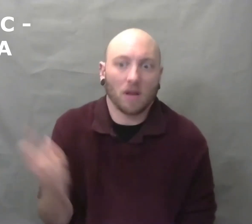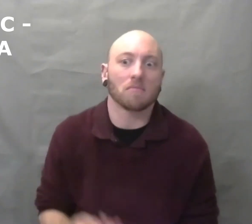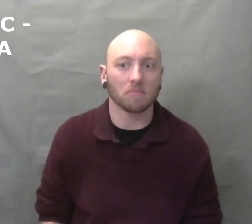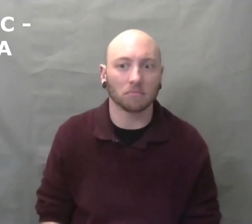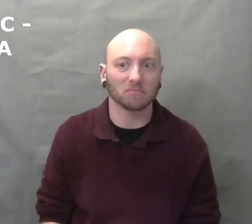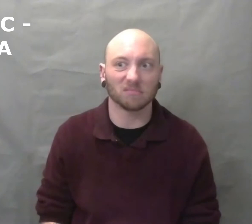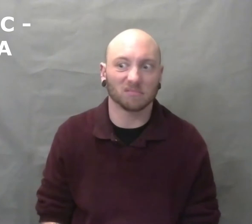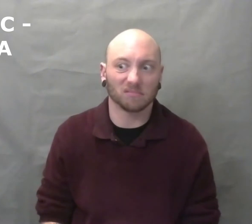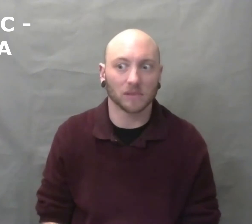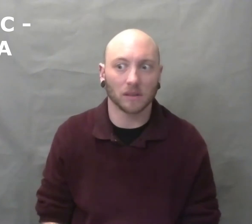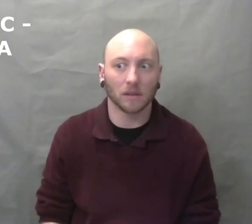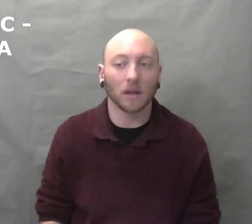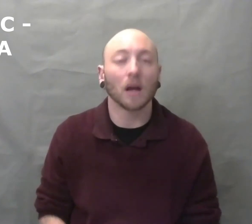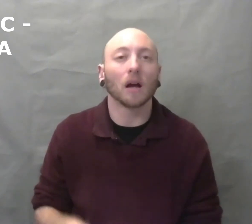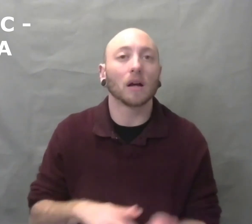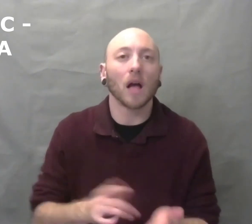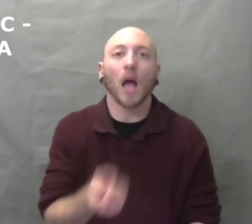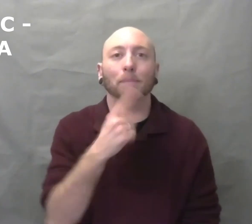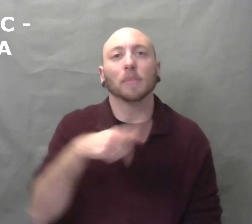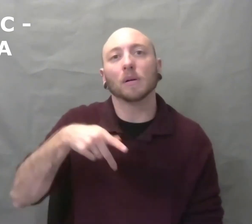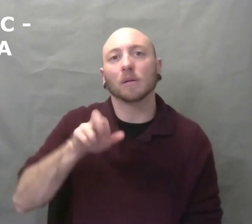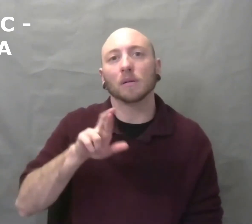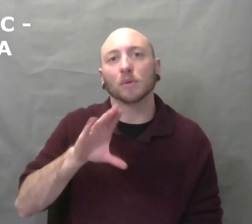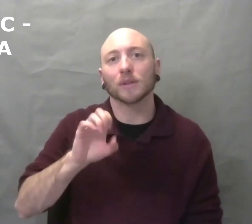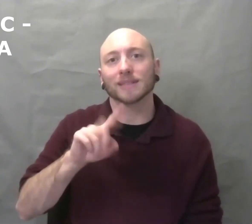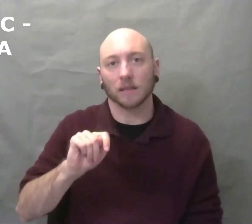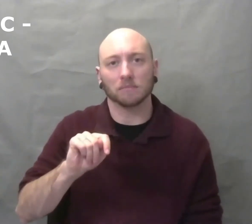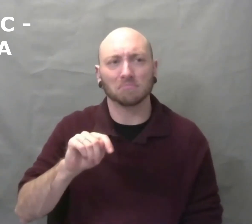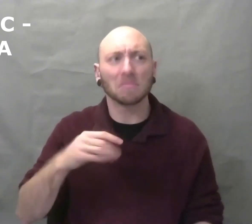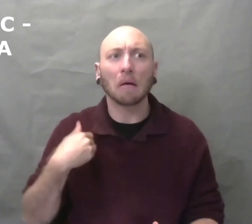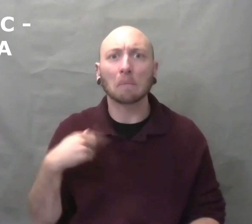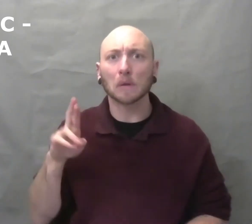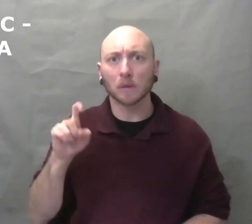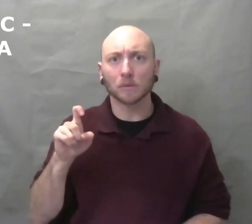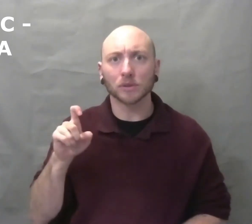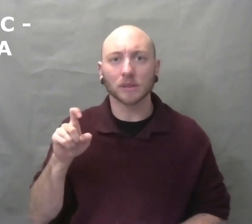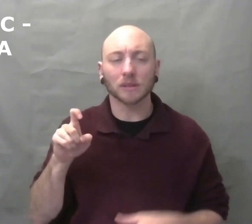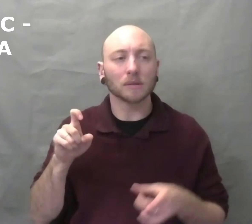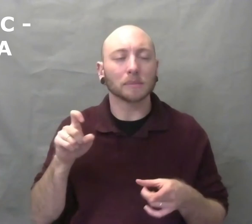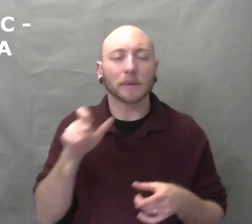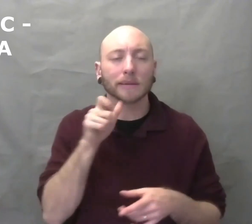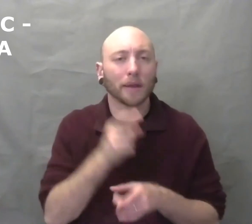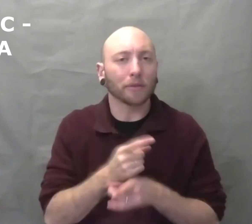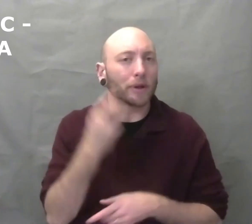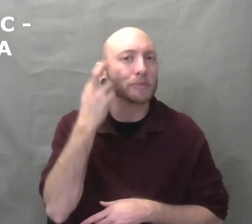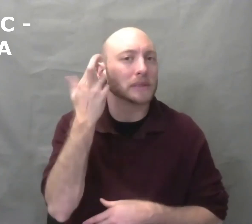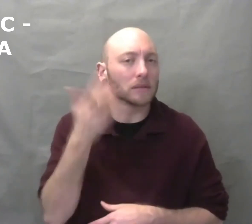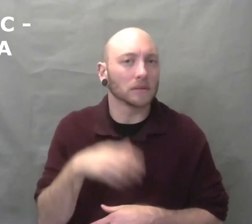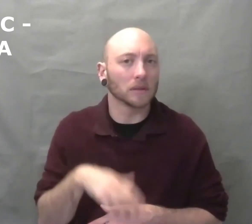I took some Percocets that were prescribed to me, but I took them not for prescription use, and almost got in a huge car accident